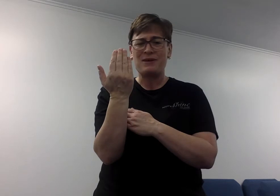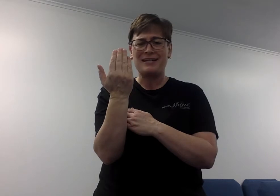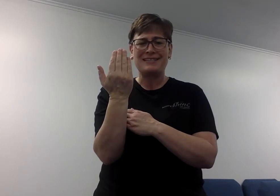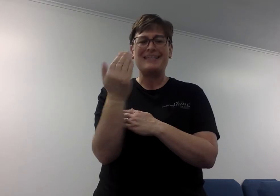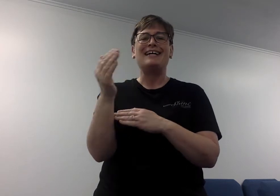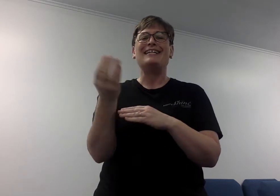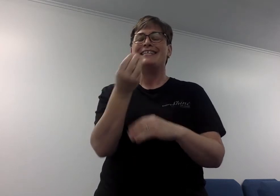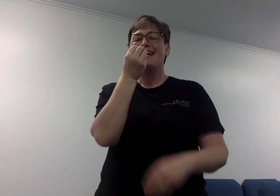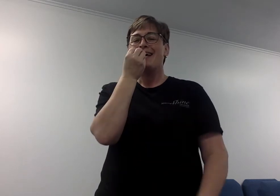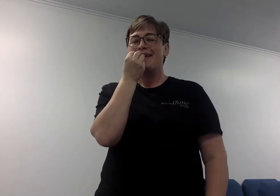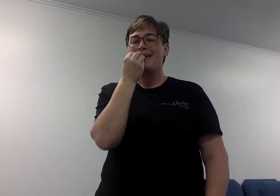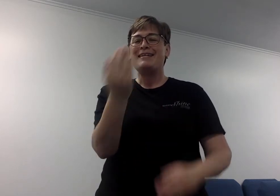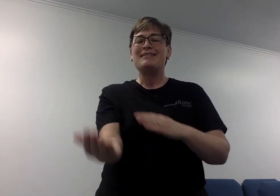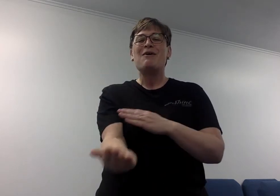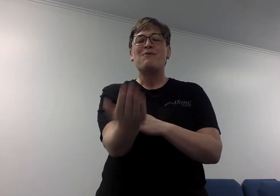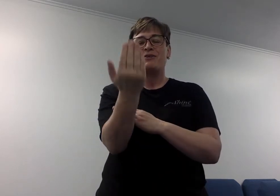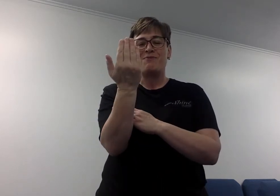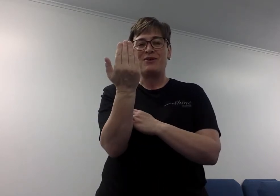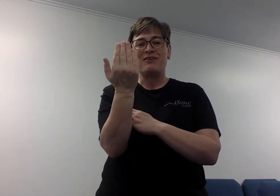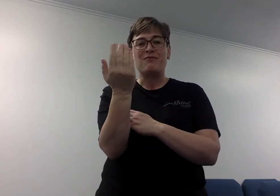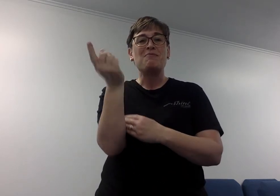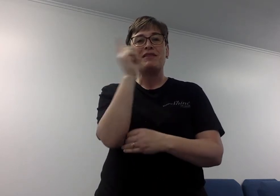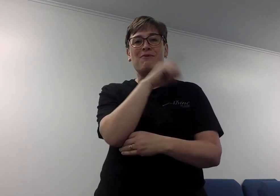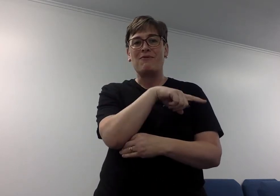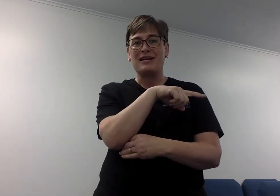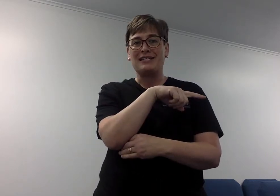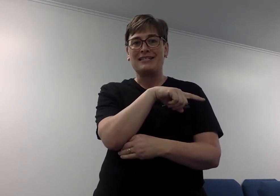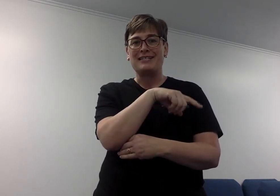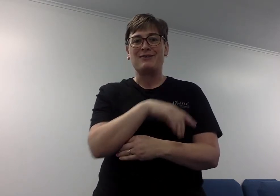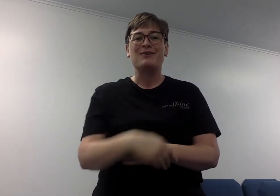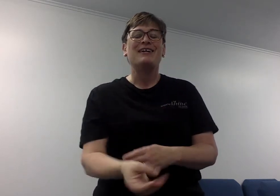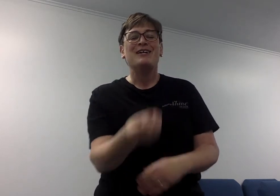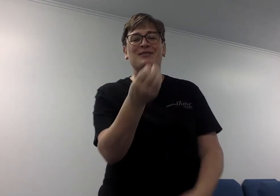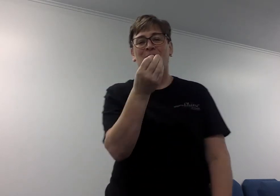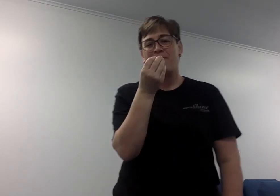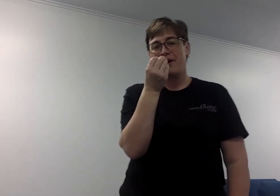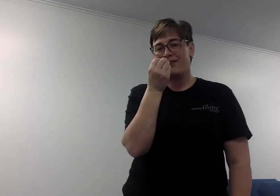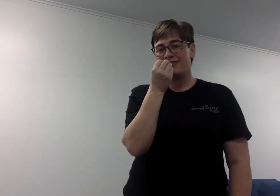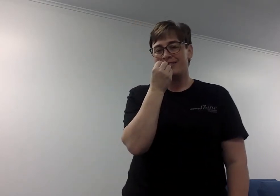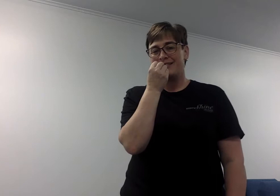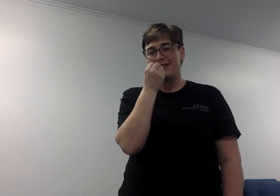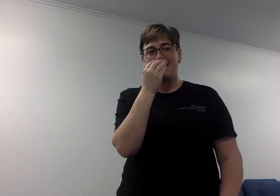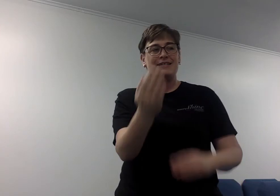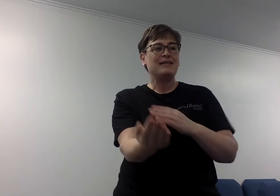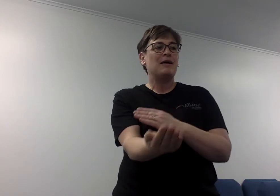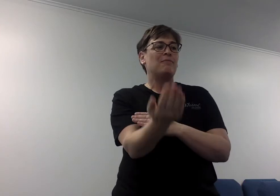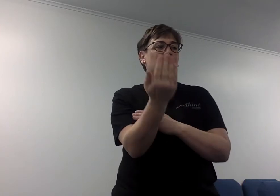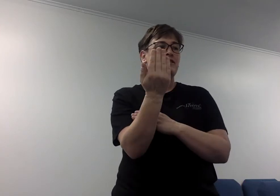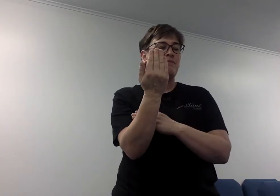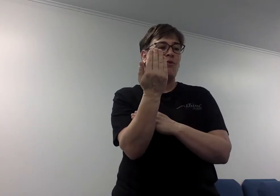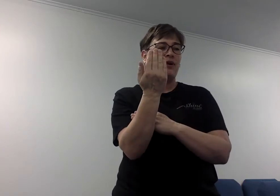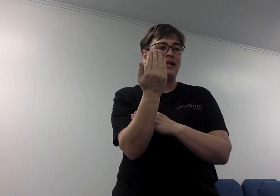said night. Eat with morning. Remember that when we get to dinner. So breakfast is eat plus morning.